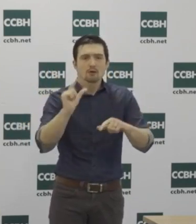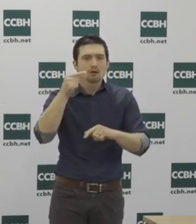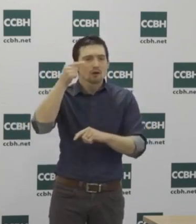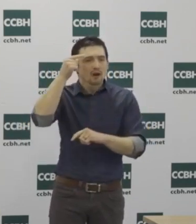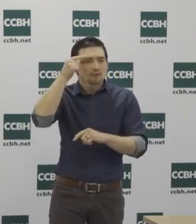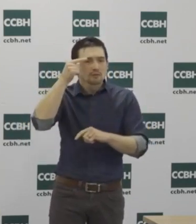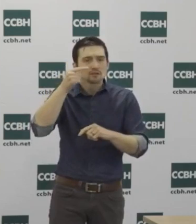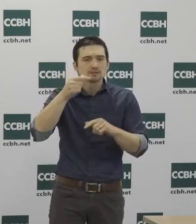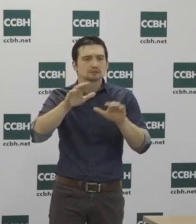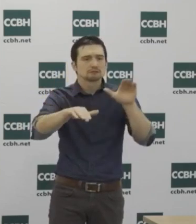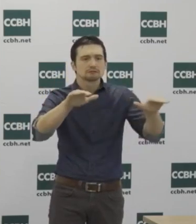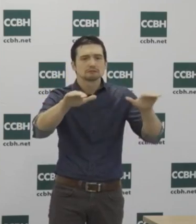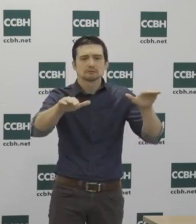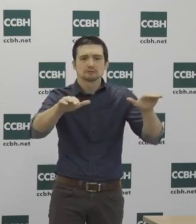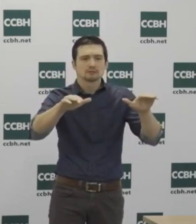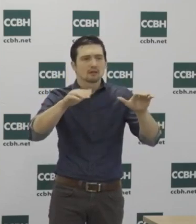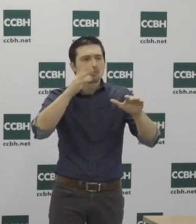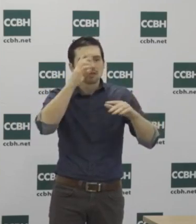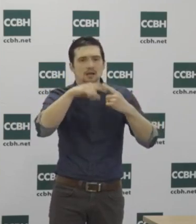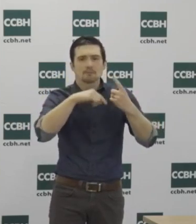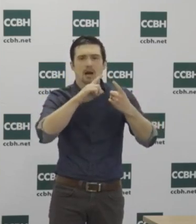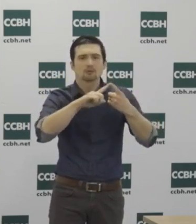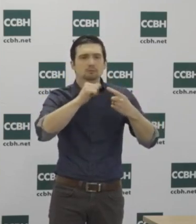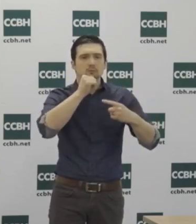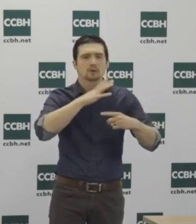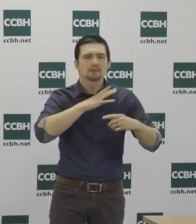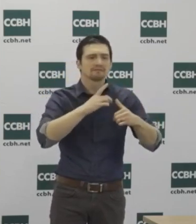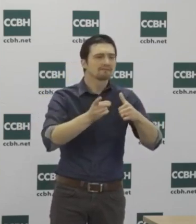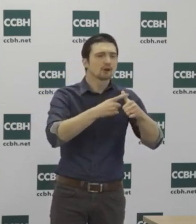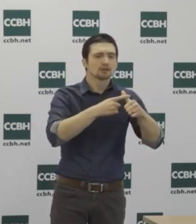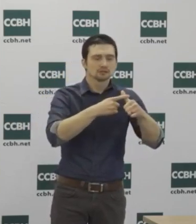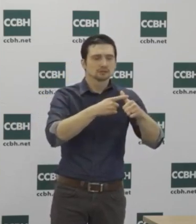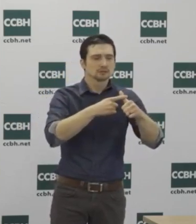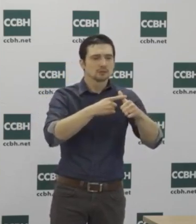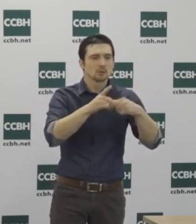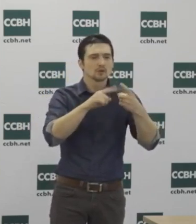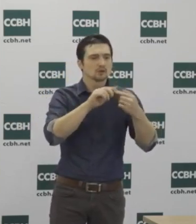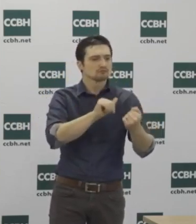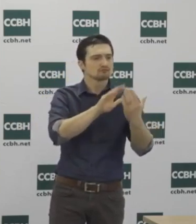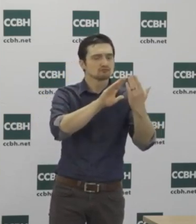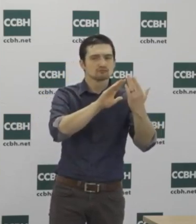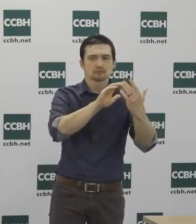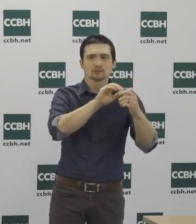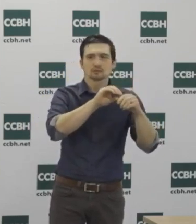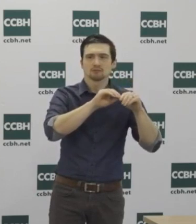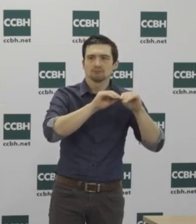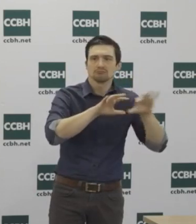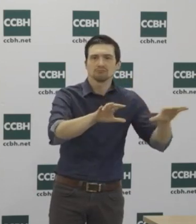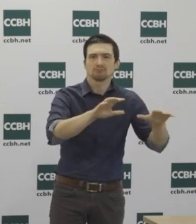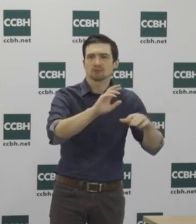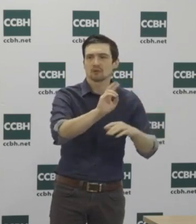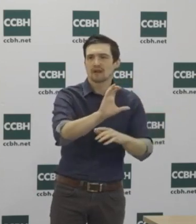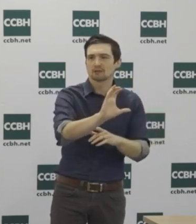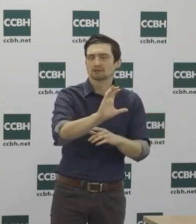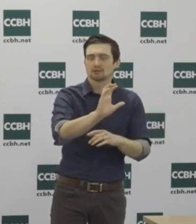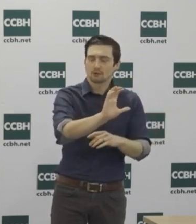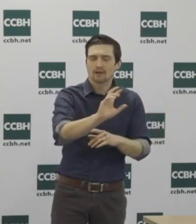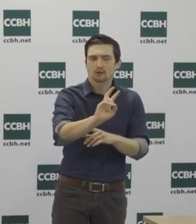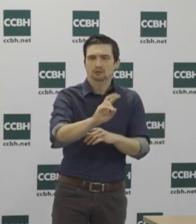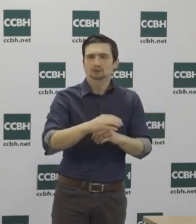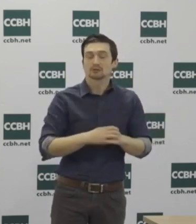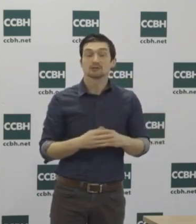safety first as they respond to the pandemic. That's why I'm pleased to announce today that Cuyahoga